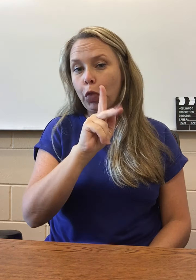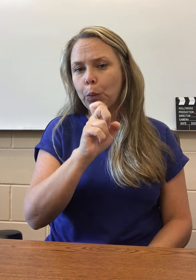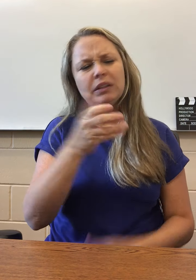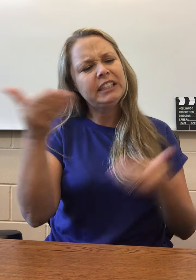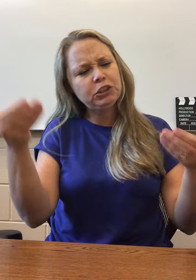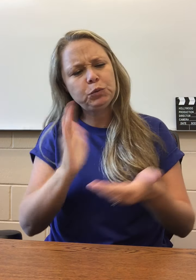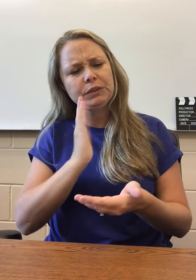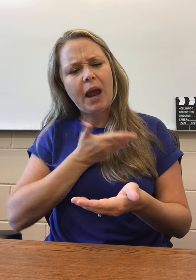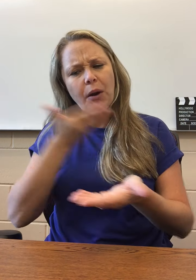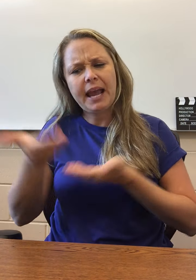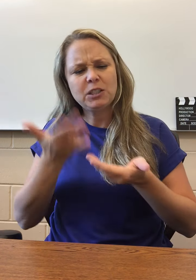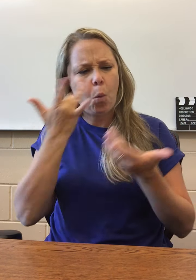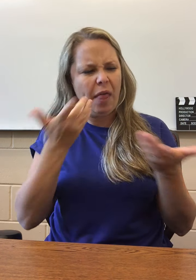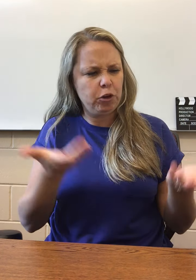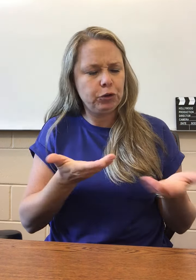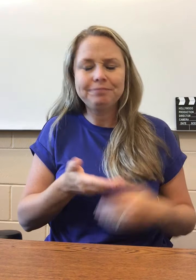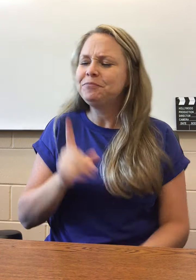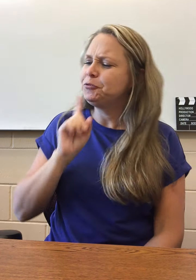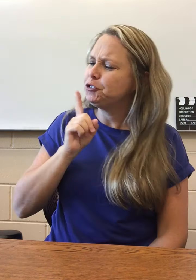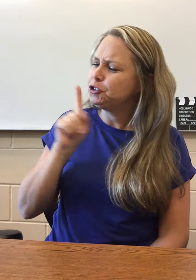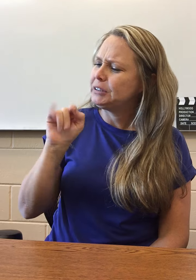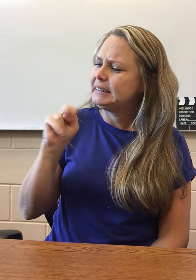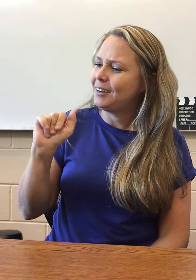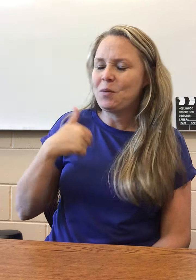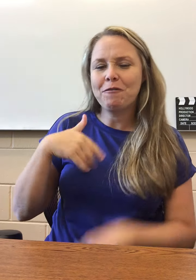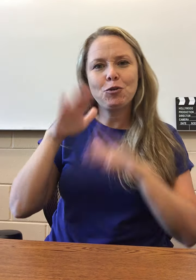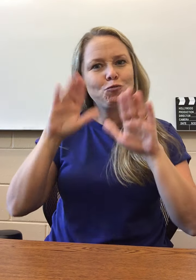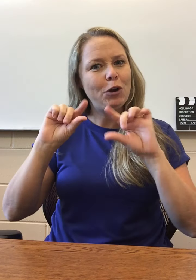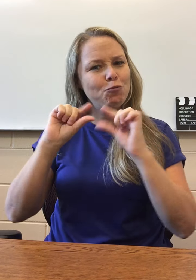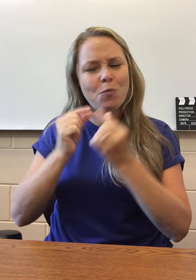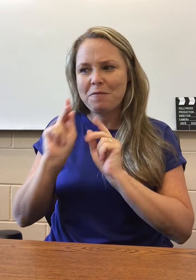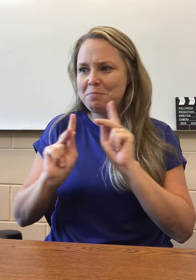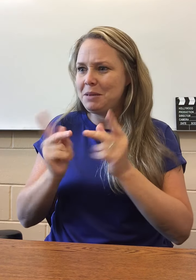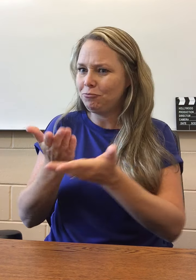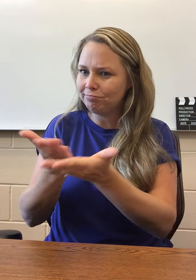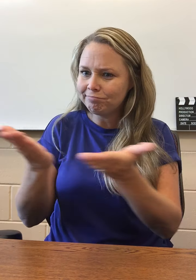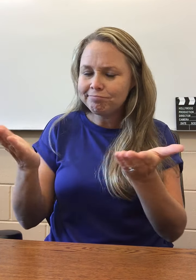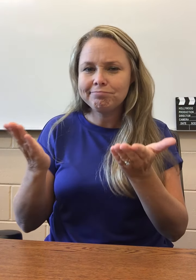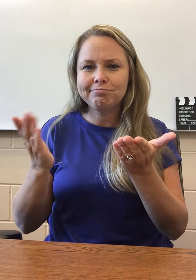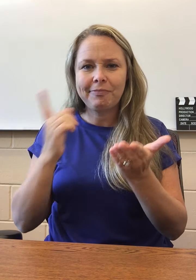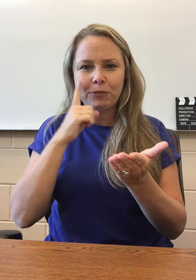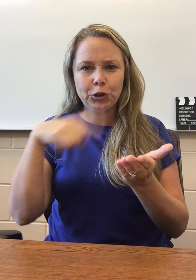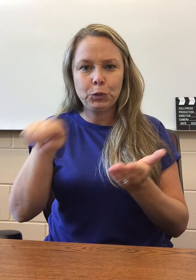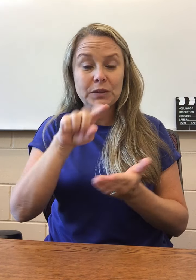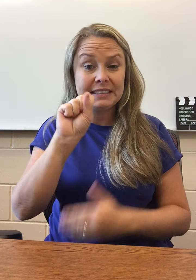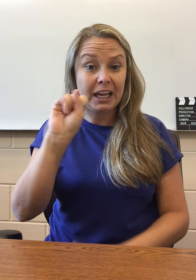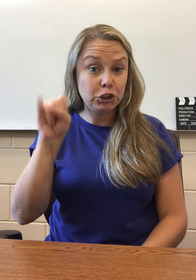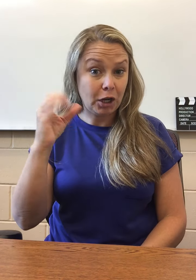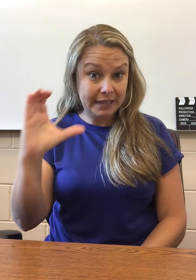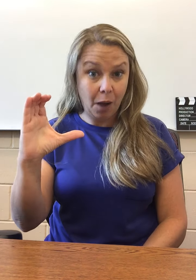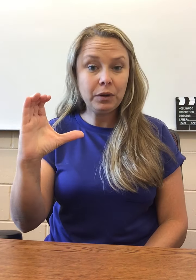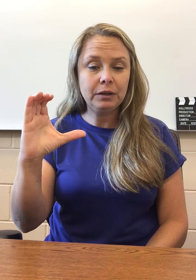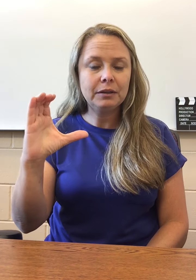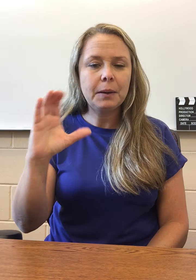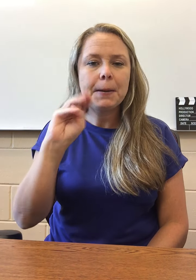here sure tina we have a great group of people lined up for our listeners from st john's county we have michelle dillon